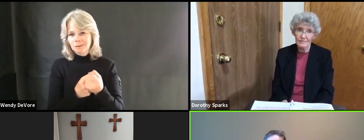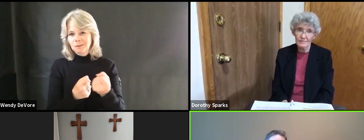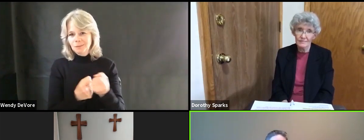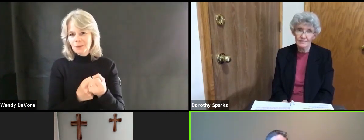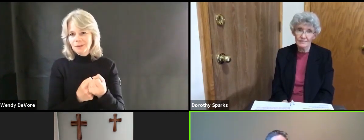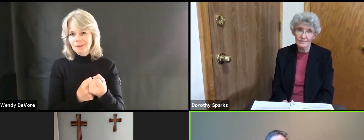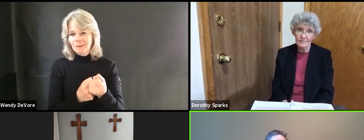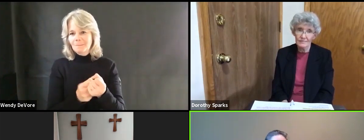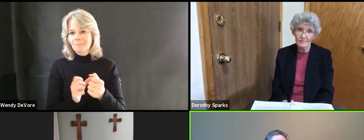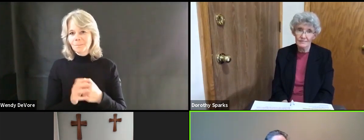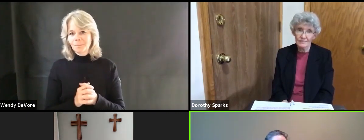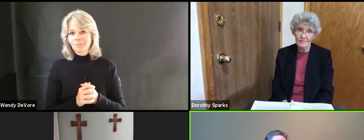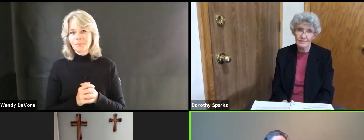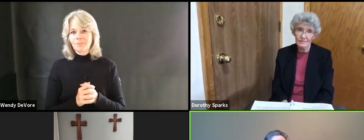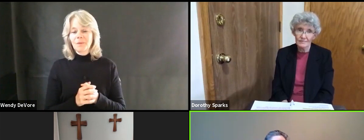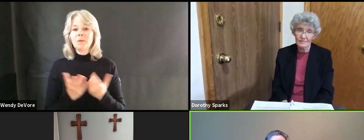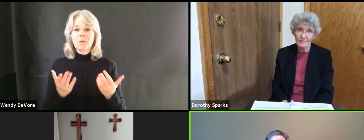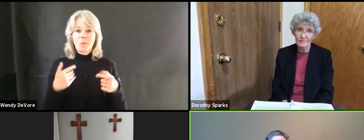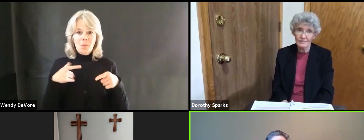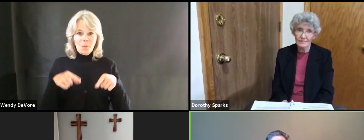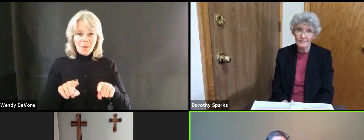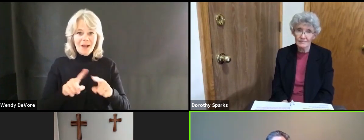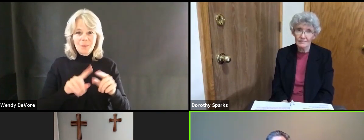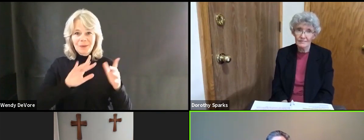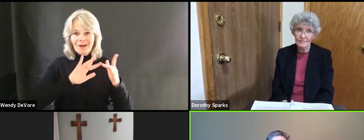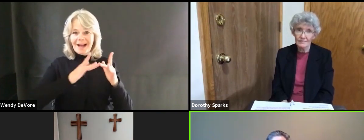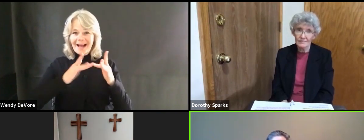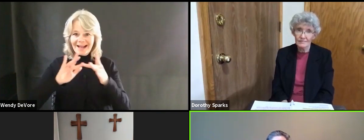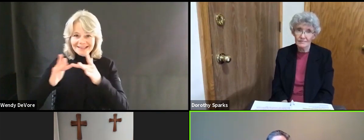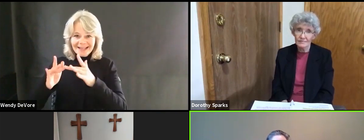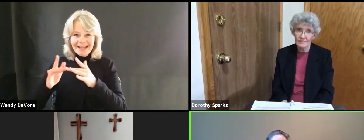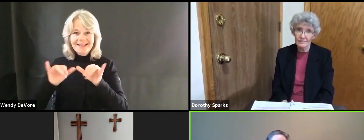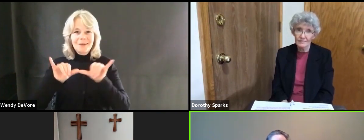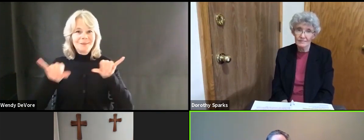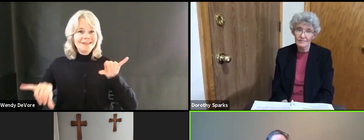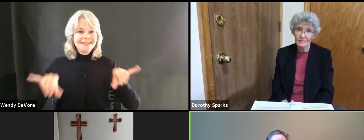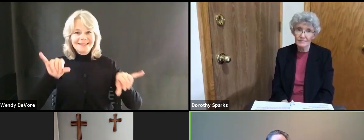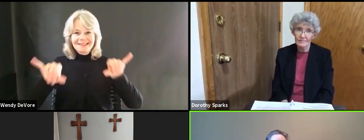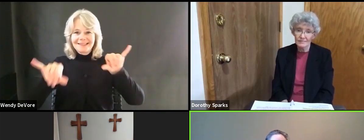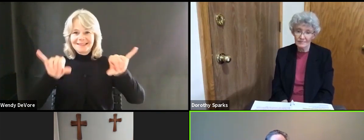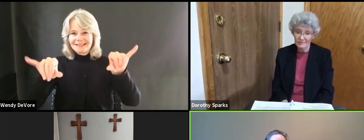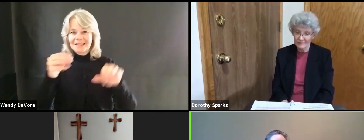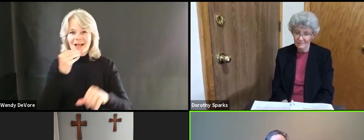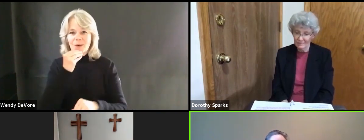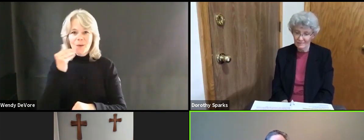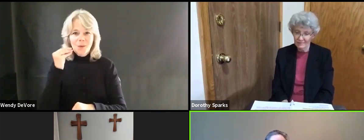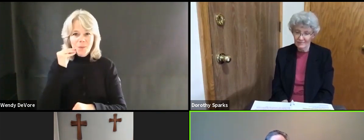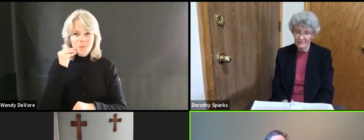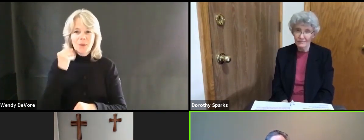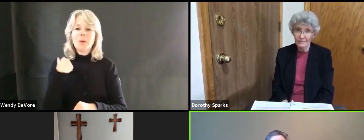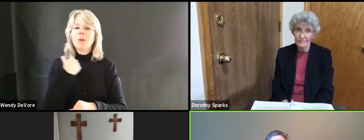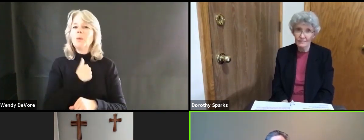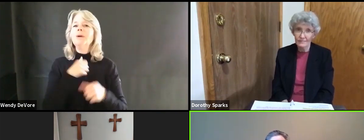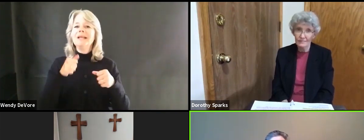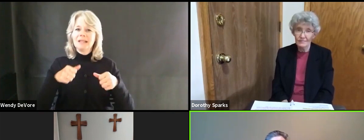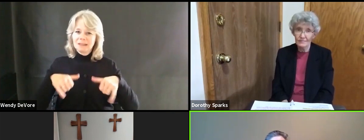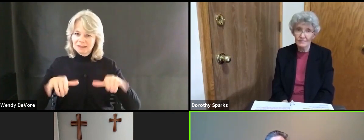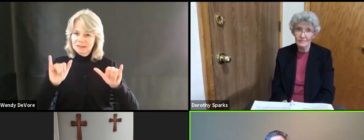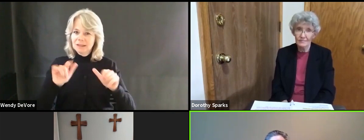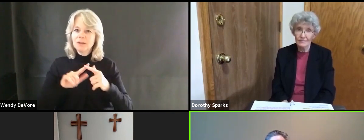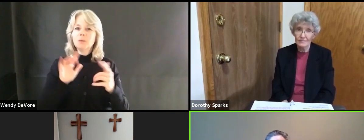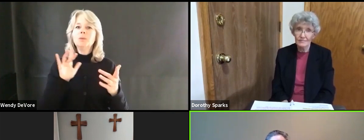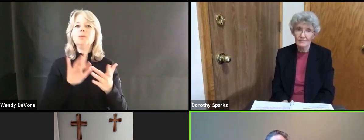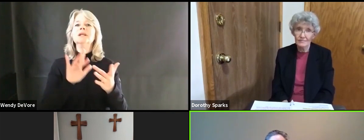Because as we're gathering online and we're all staying at home, we are able to reach out to more and more